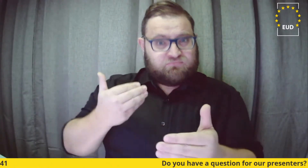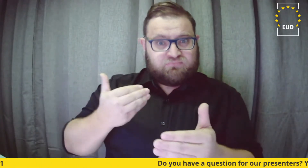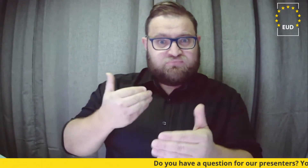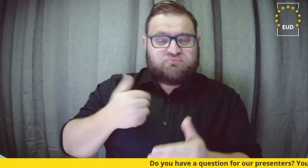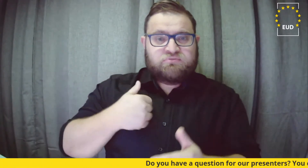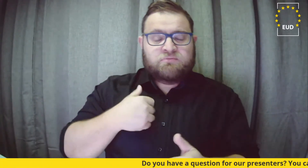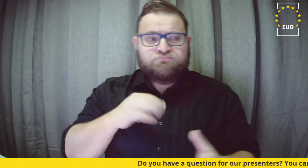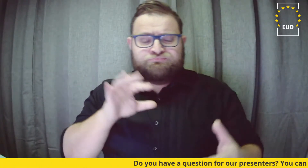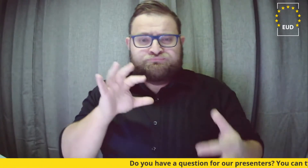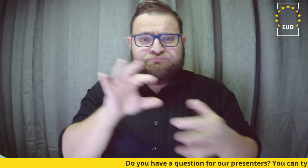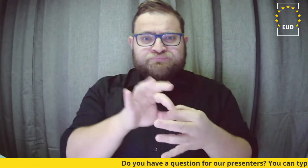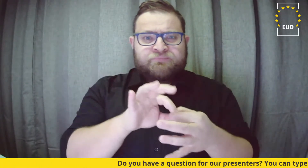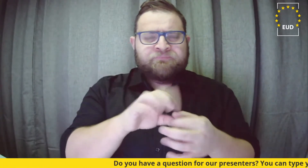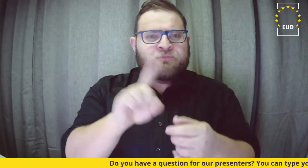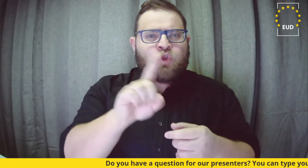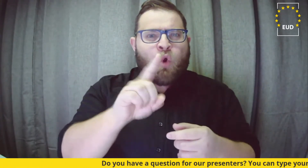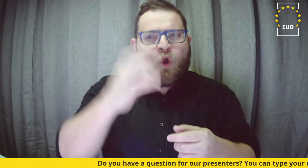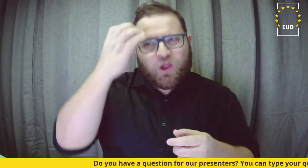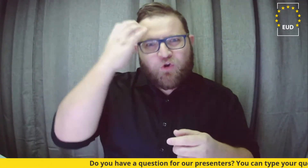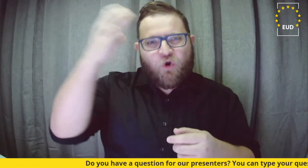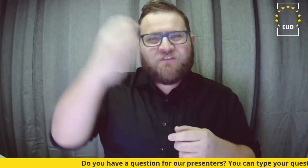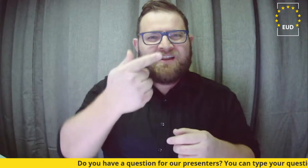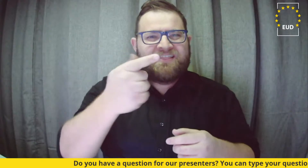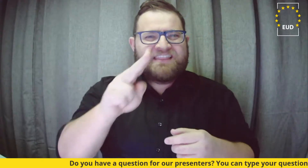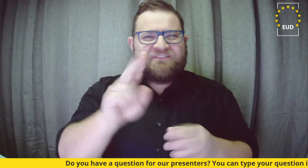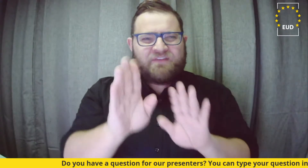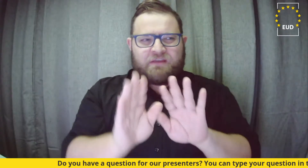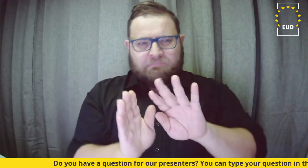And for the past 5 years, I've been working as a private